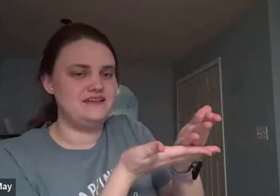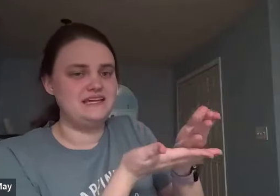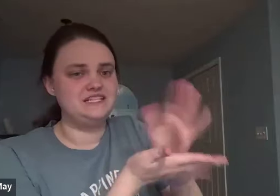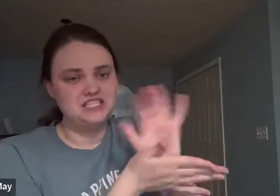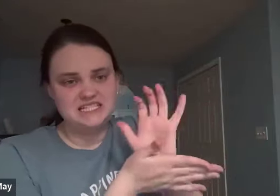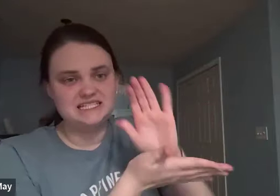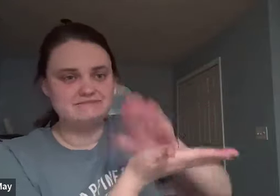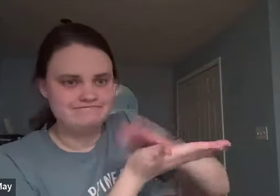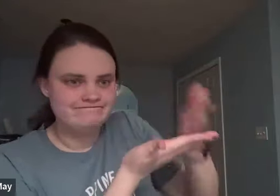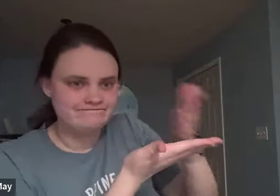like cheese,